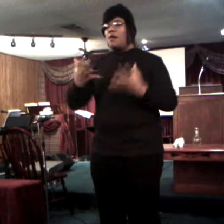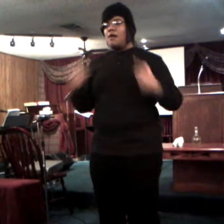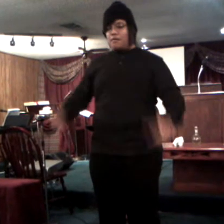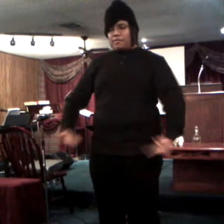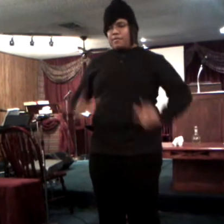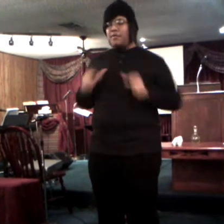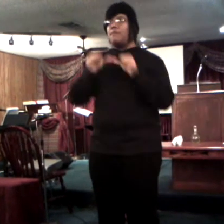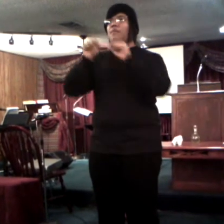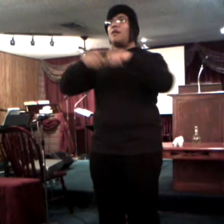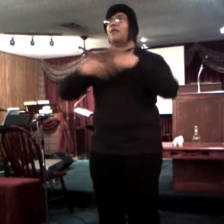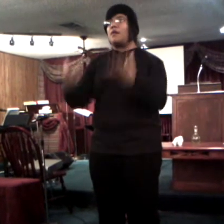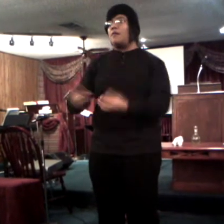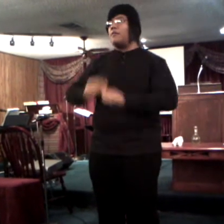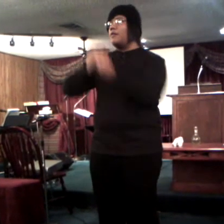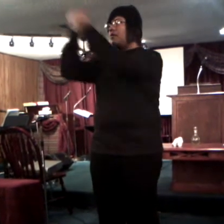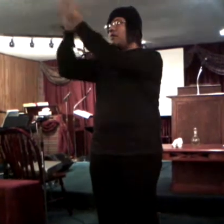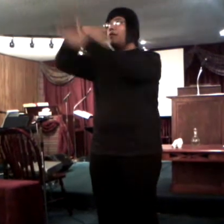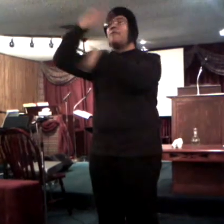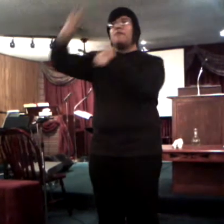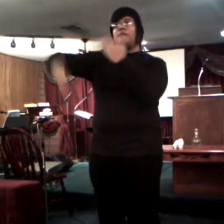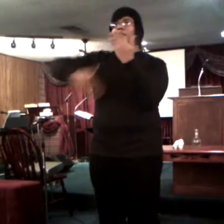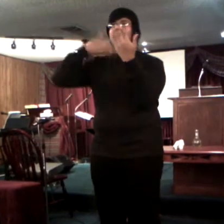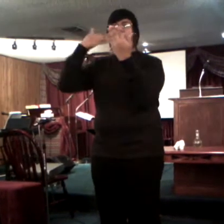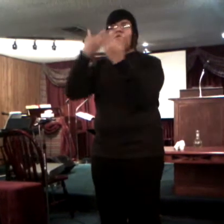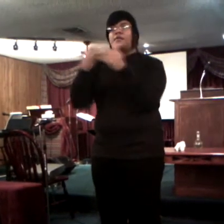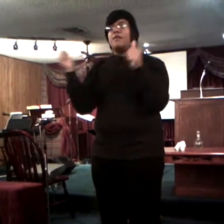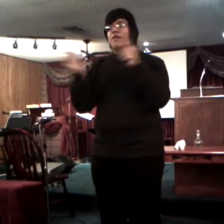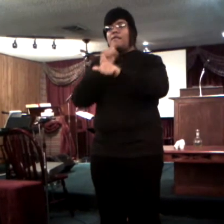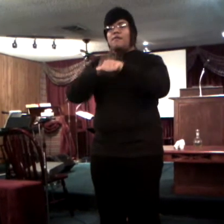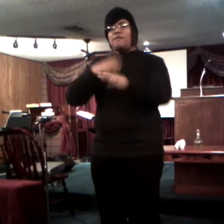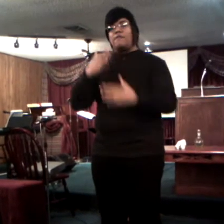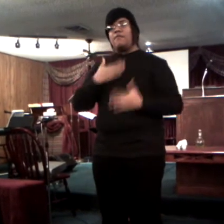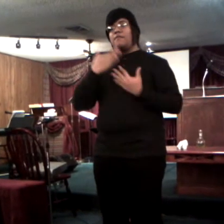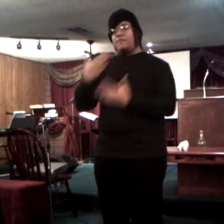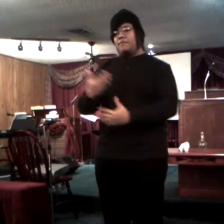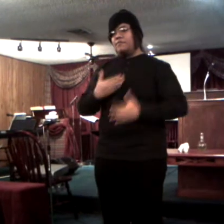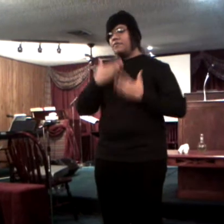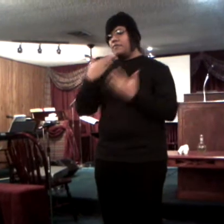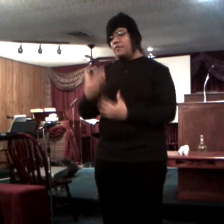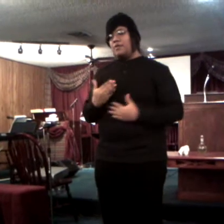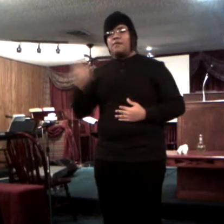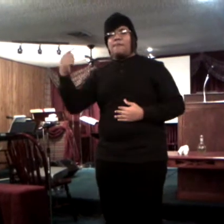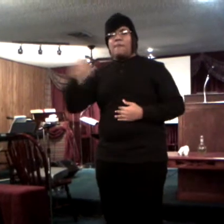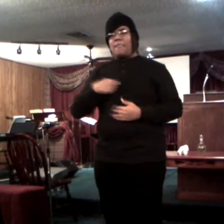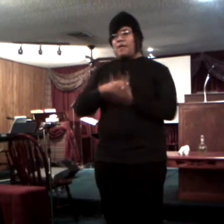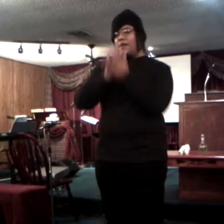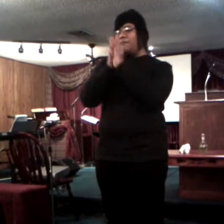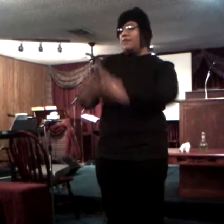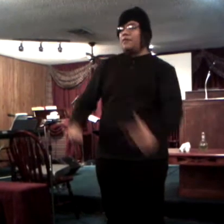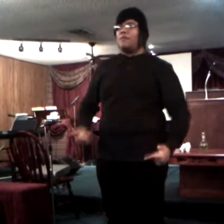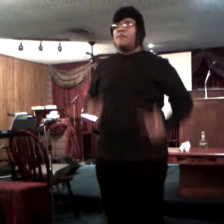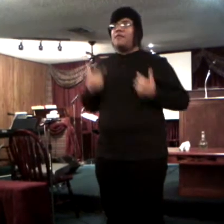I wanna live my life with you Me and you, I I ain't down and